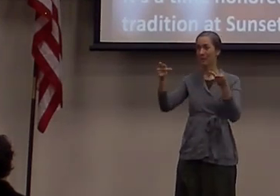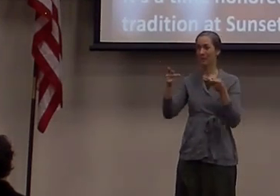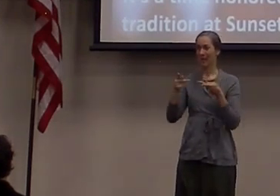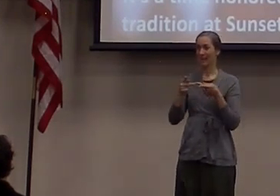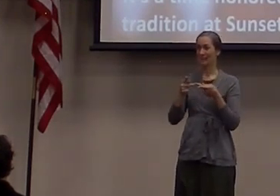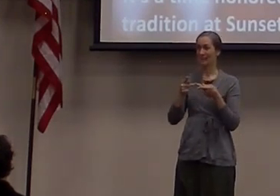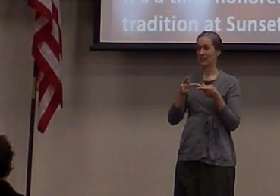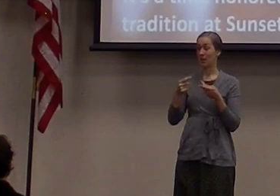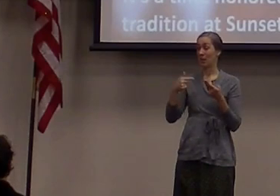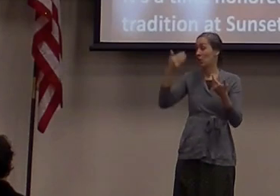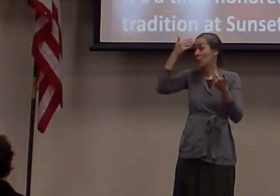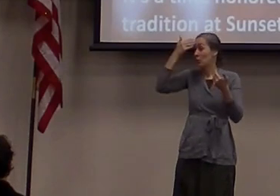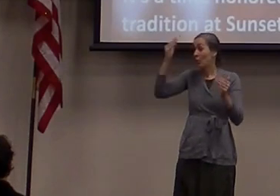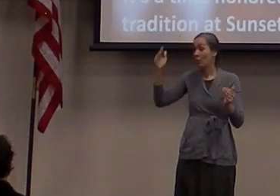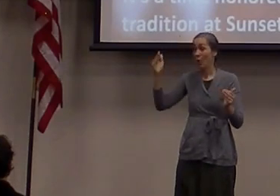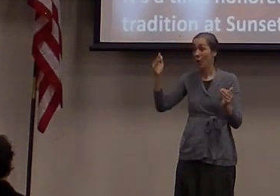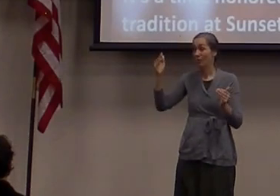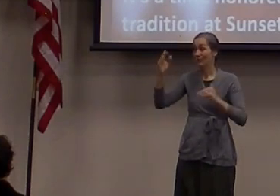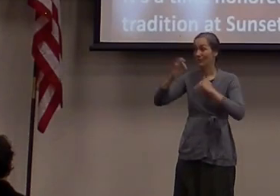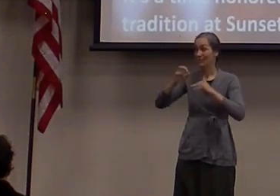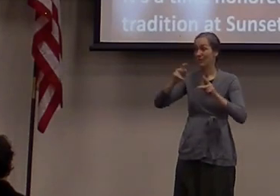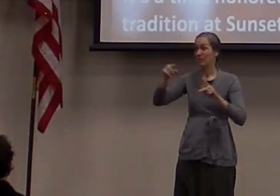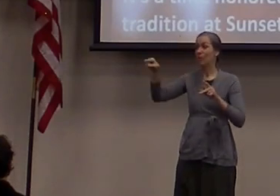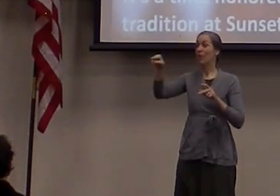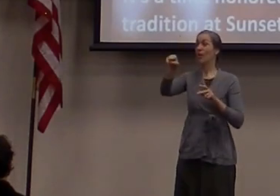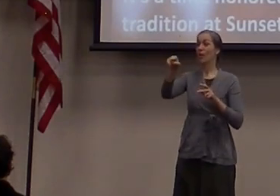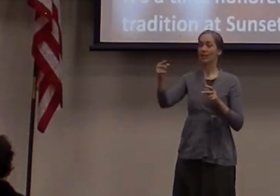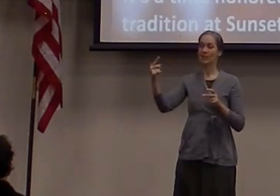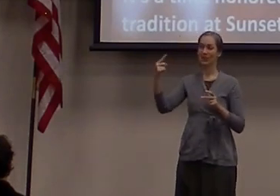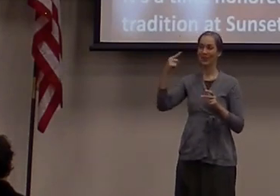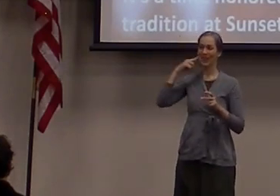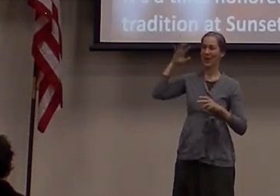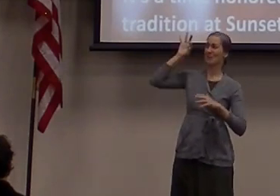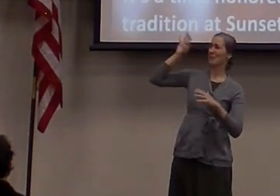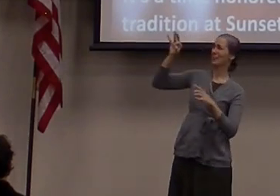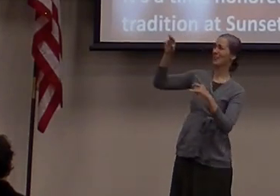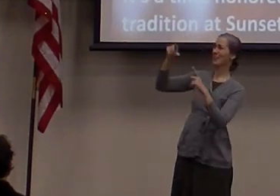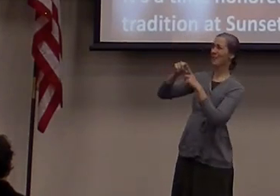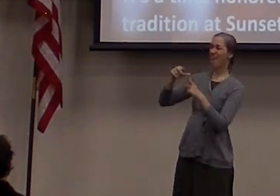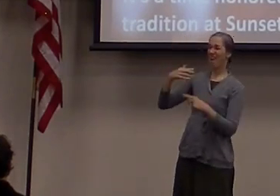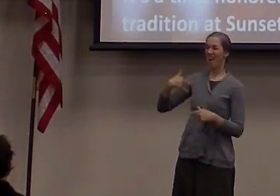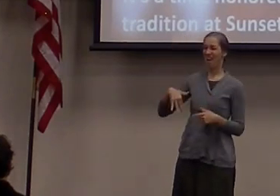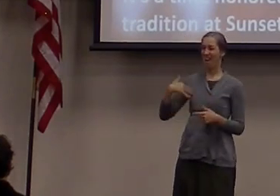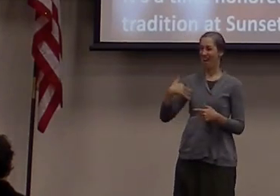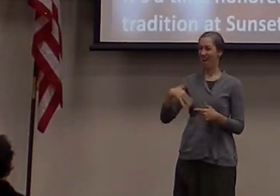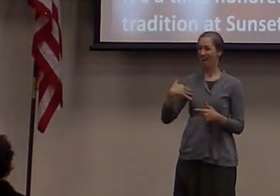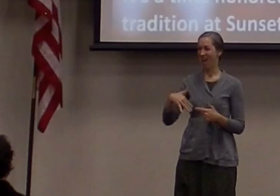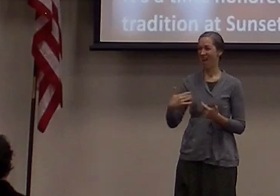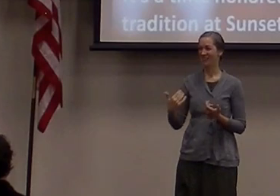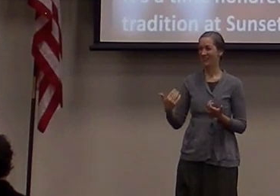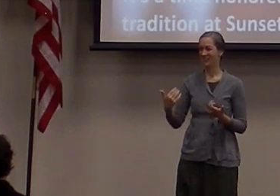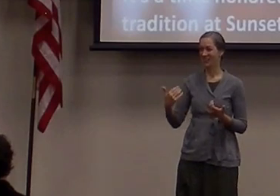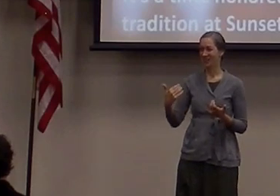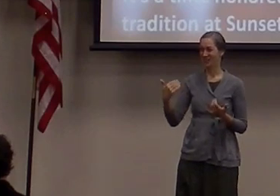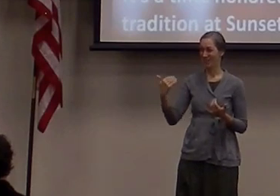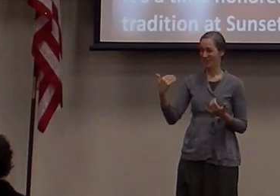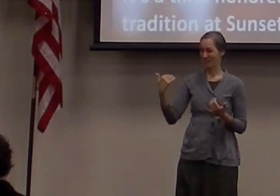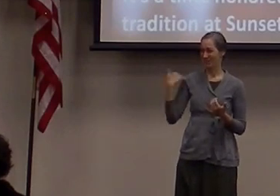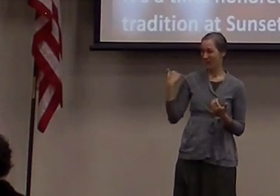any family. And when you hear that preach the word coming out, it takes you right back to this spot.